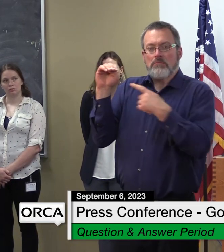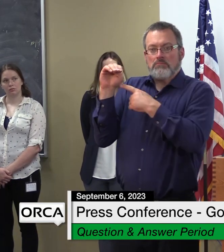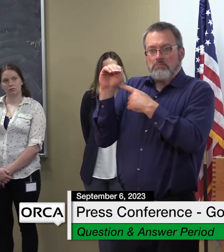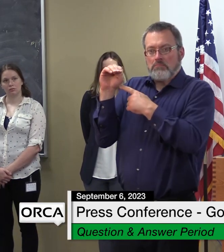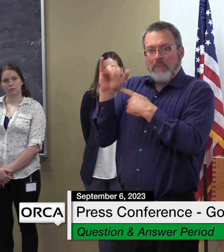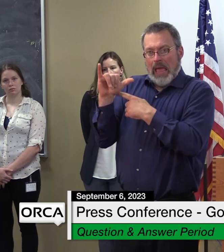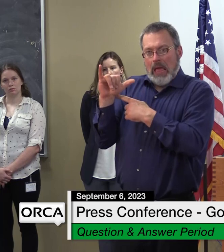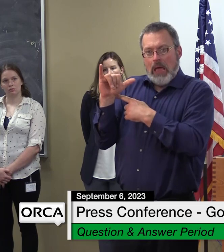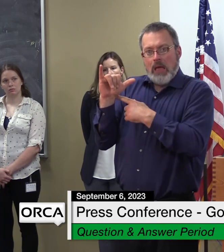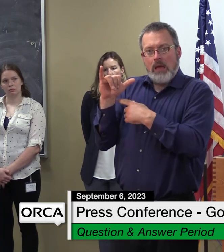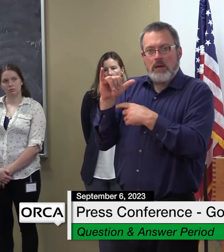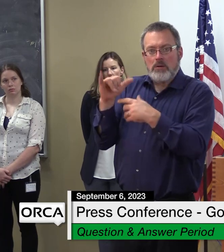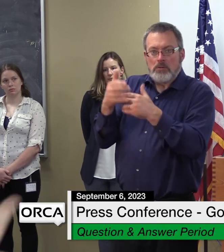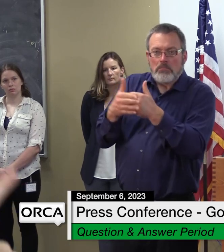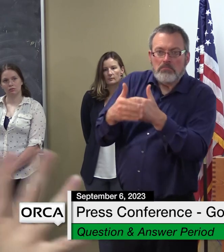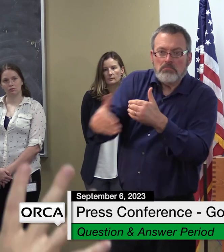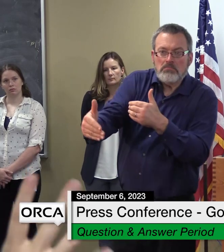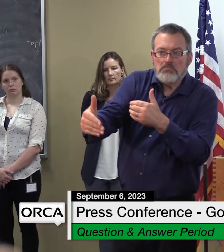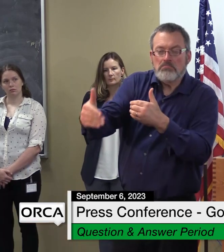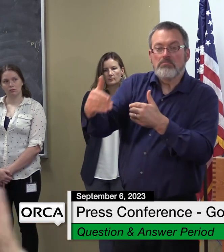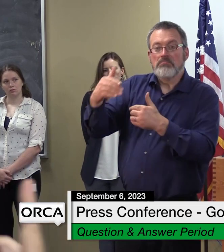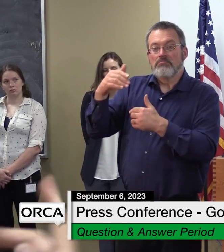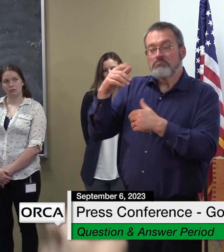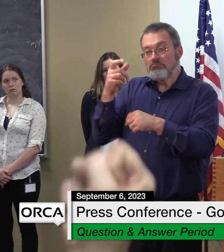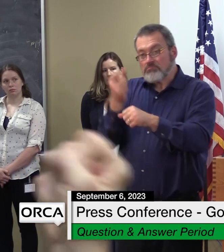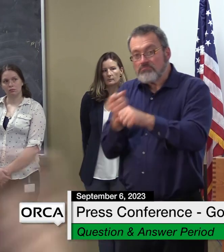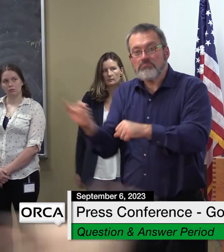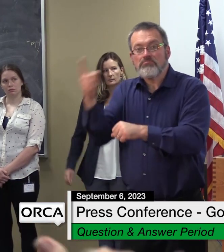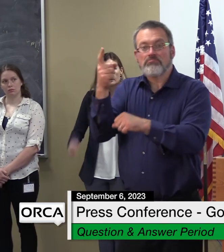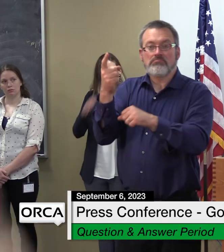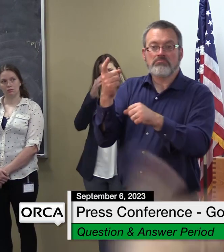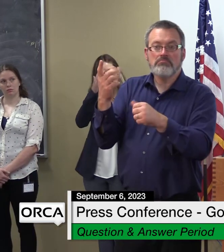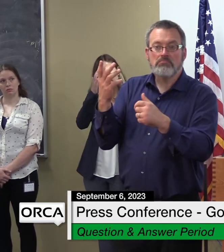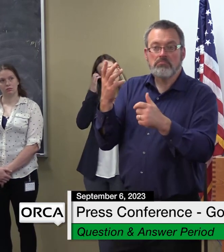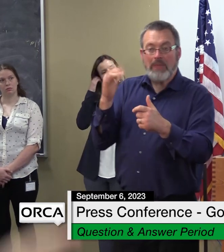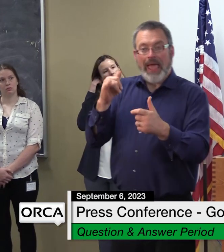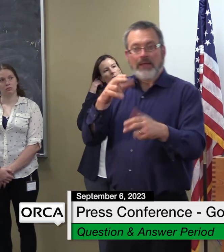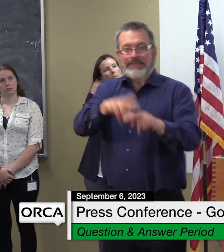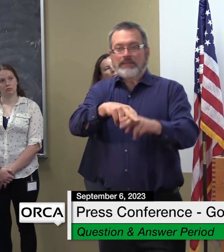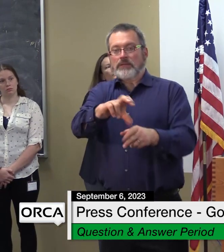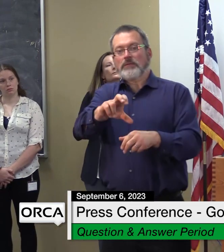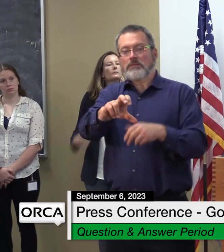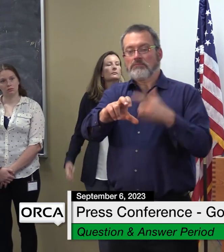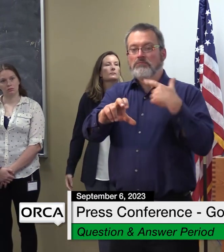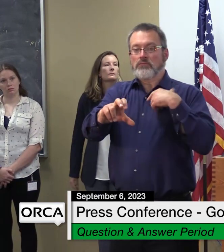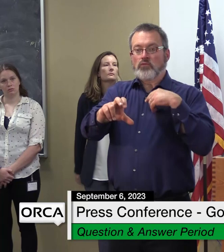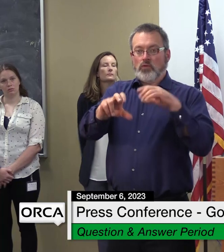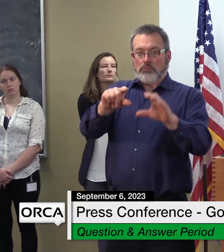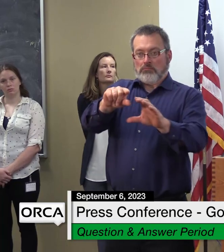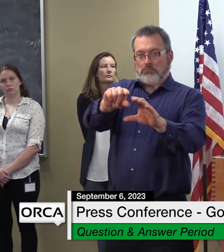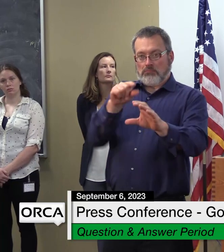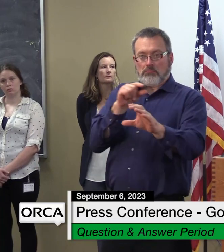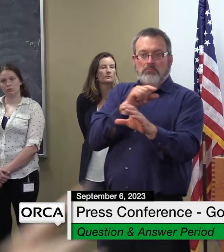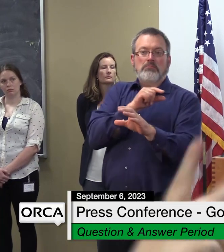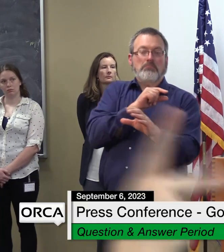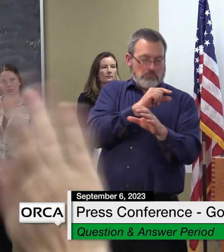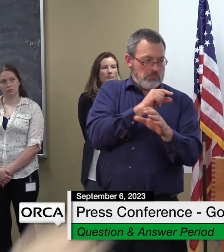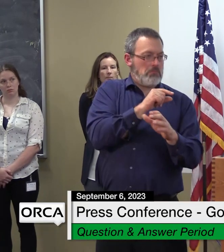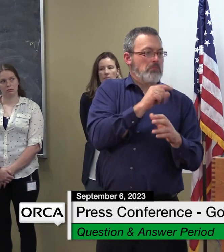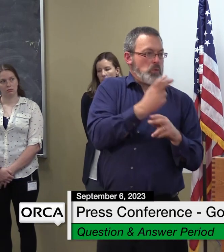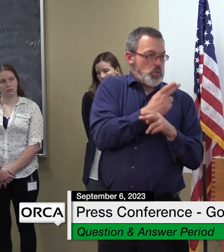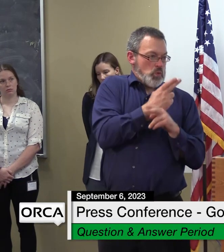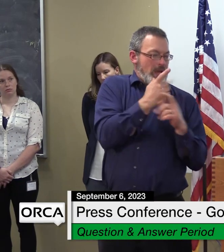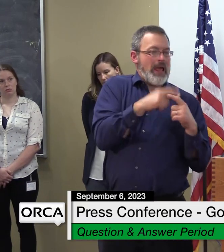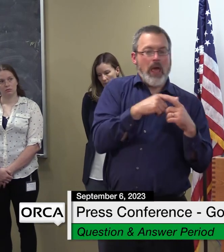into 2024. So it would just be sitting there. And it was just a cash reserve that we knew that we could